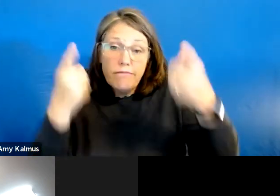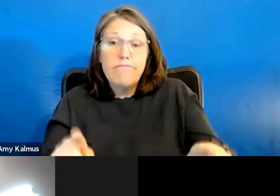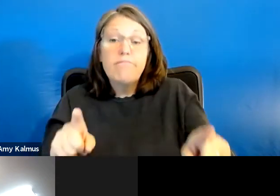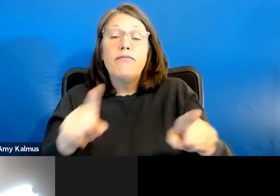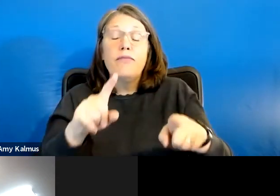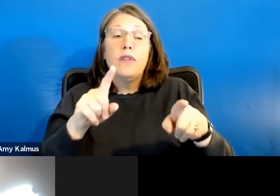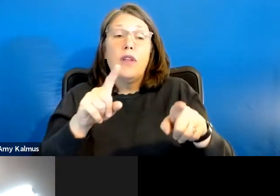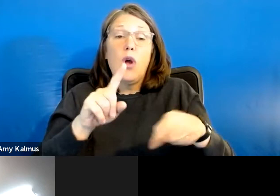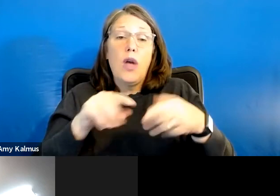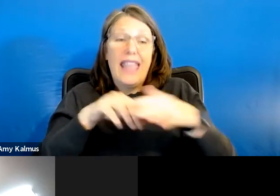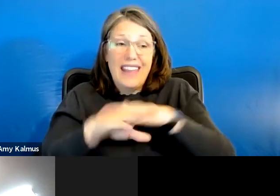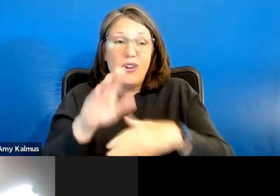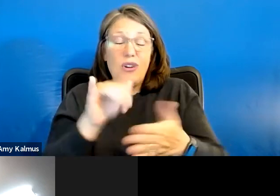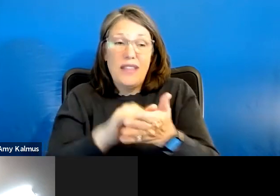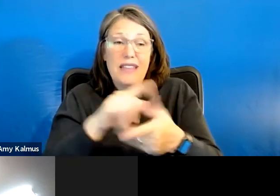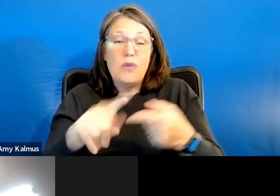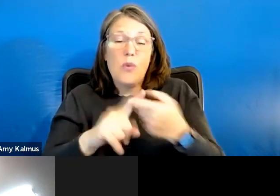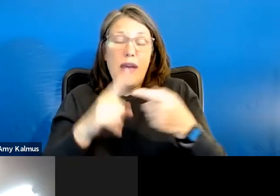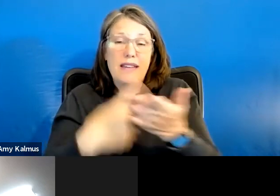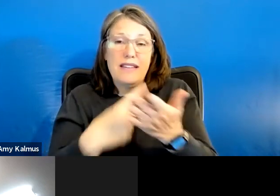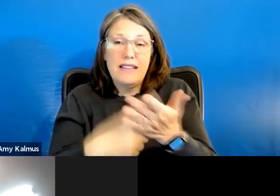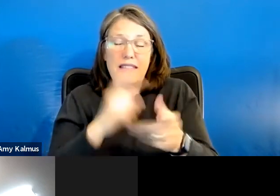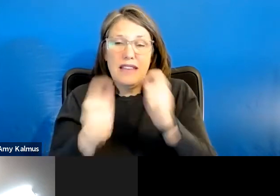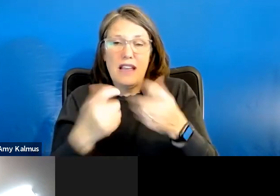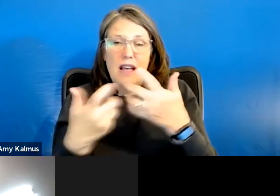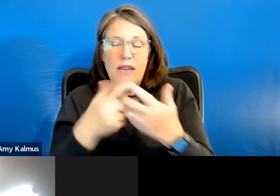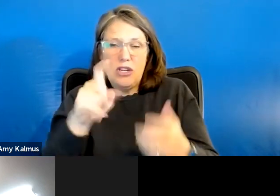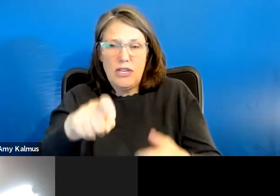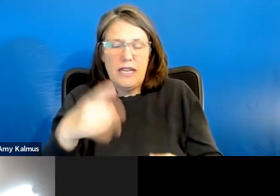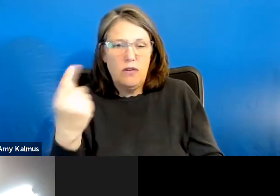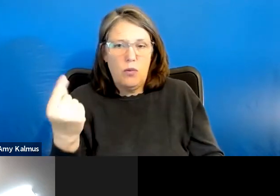discussing accommodation needs. Go.